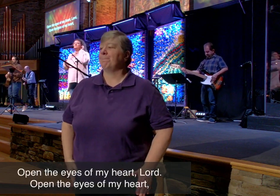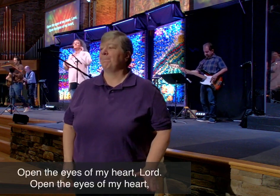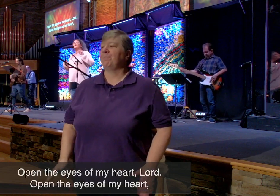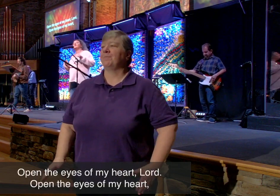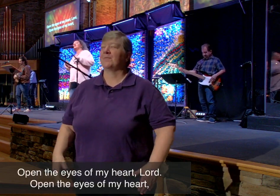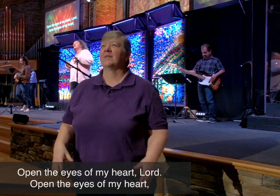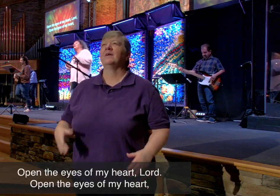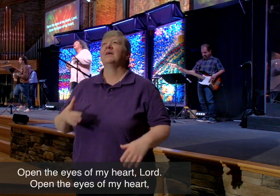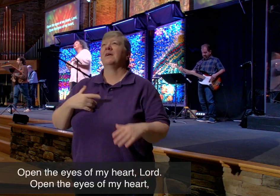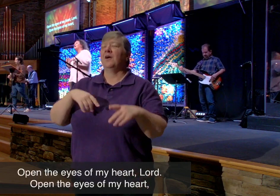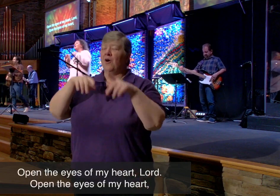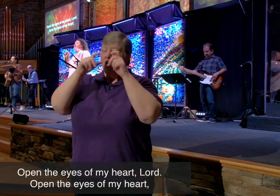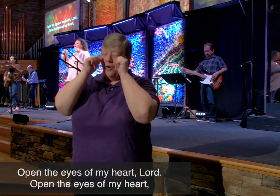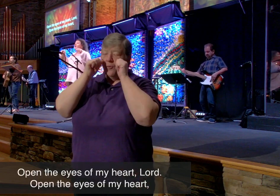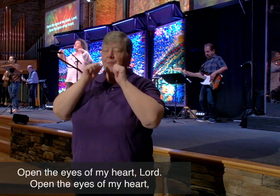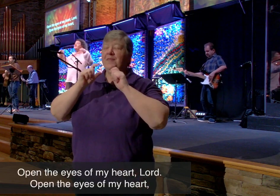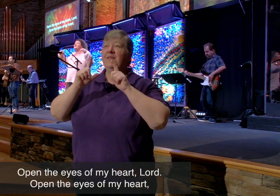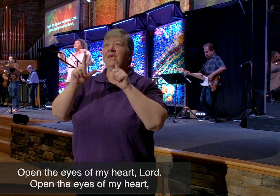See, yes, we see.